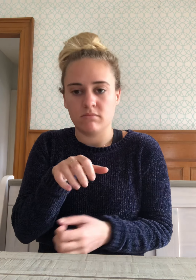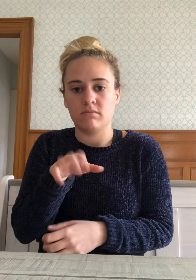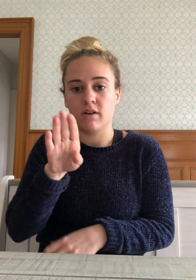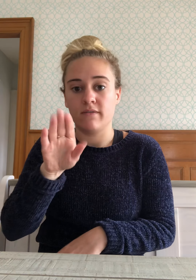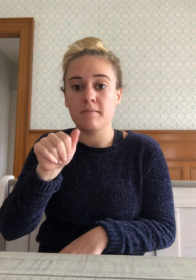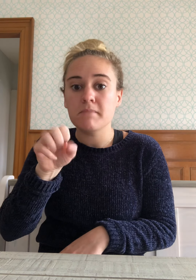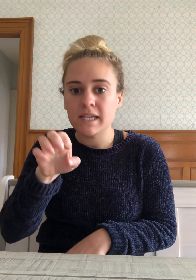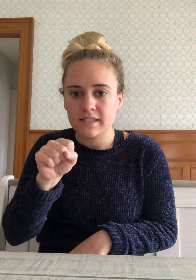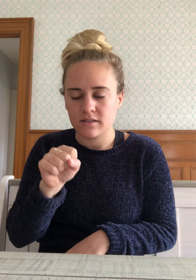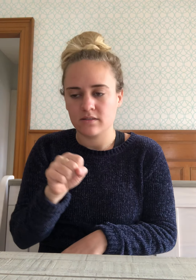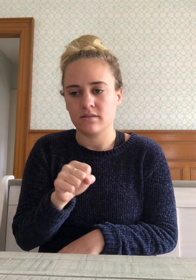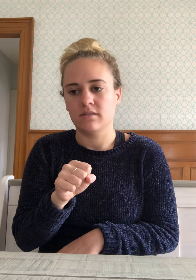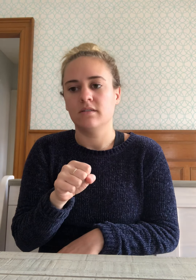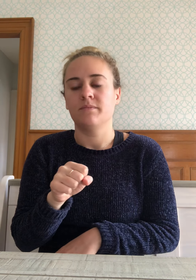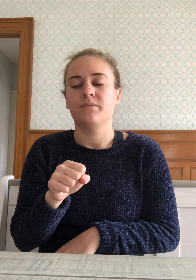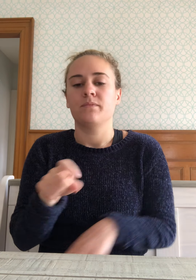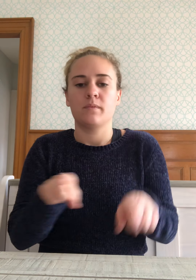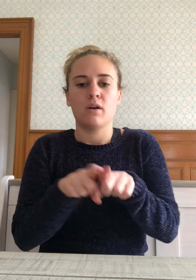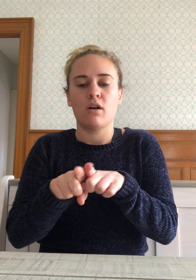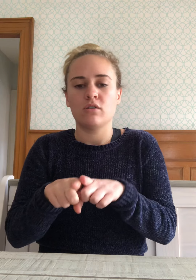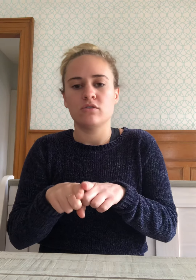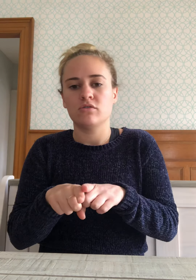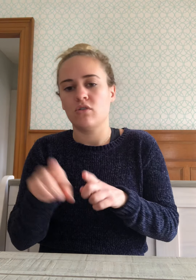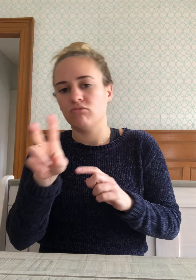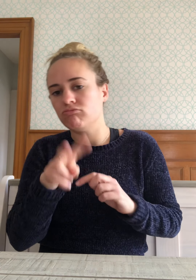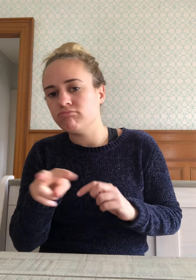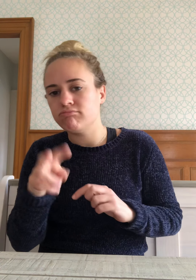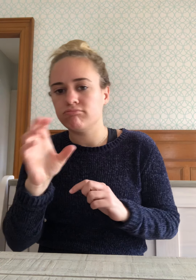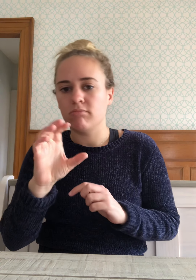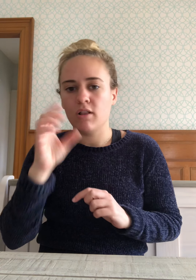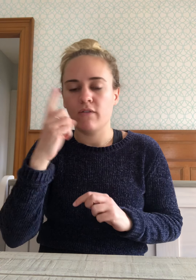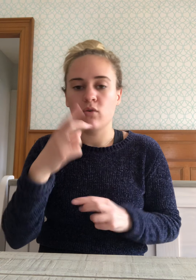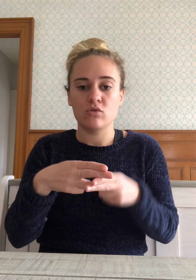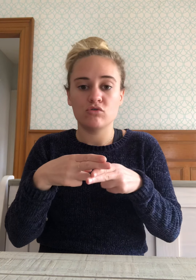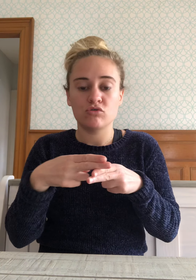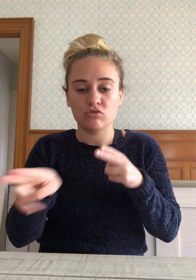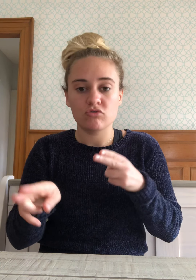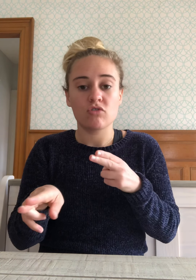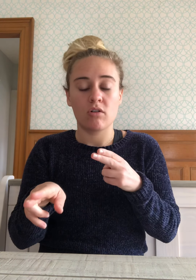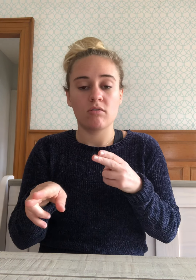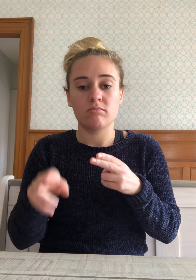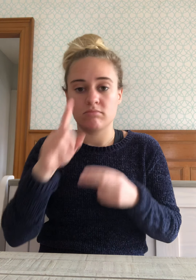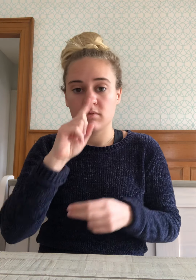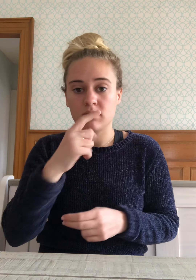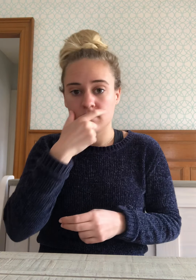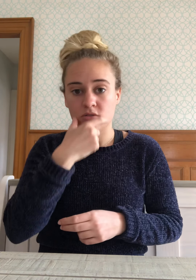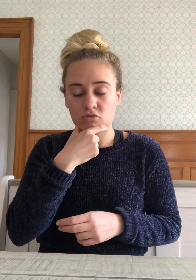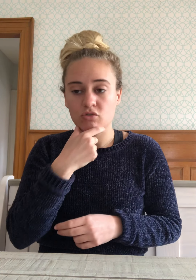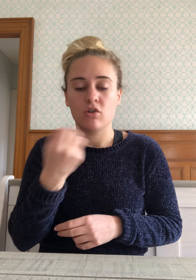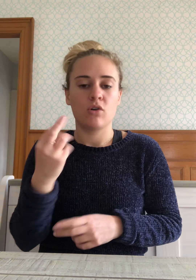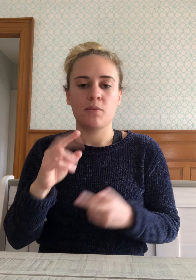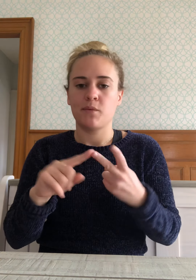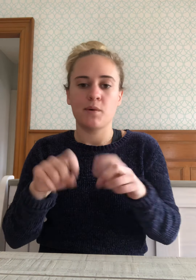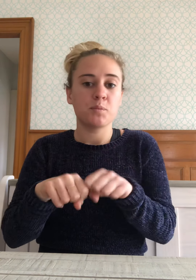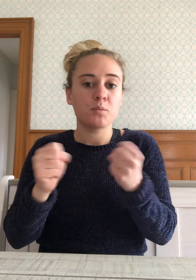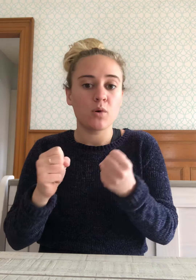Also, you want to look for sharp buccal cusps. This can happen if teeth are worn in a particular way, or if there's a broken tooth. So run the finger